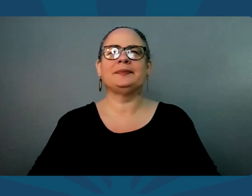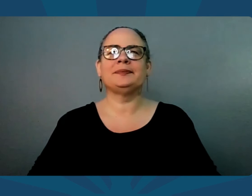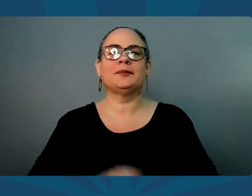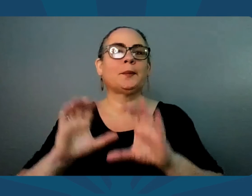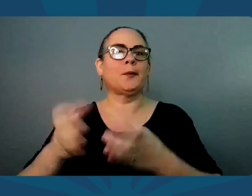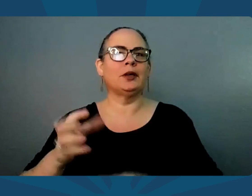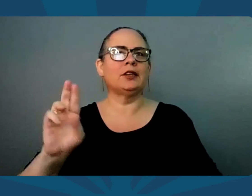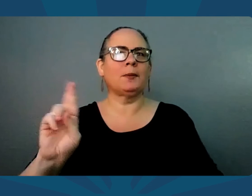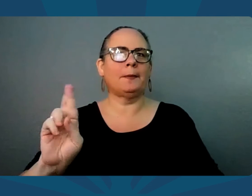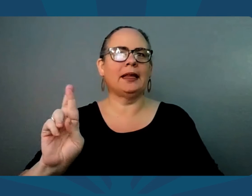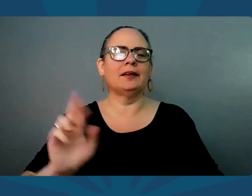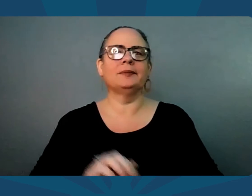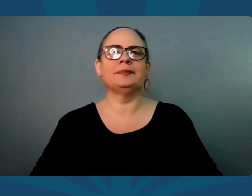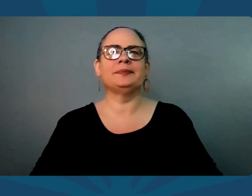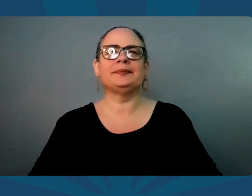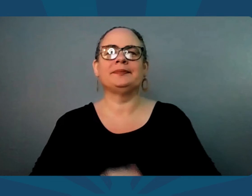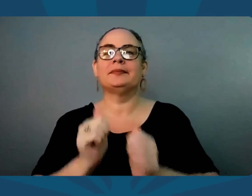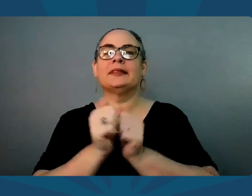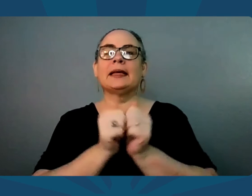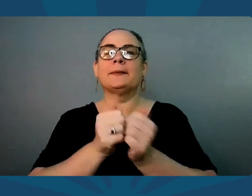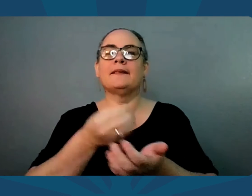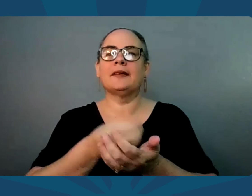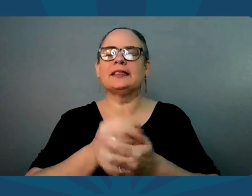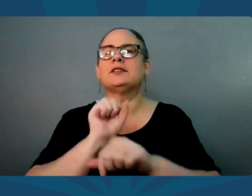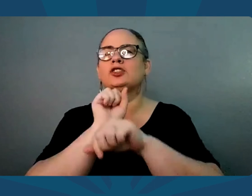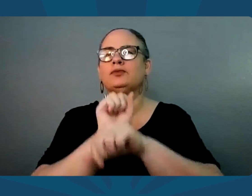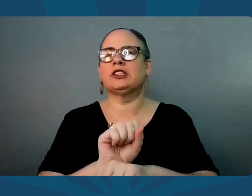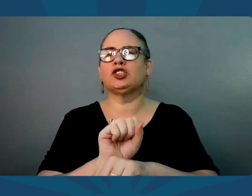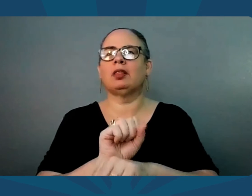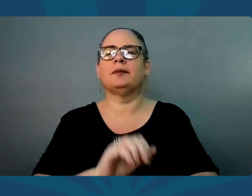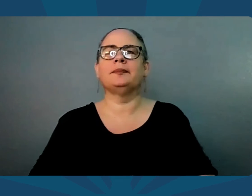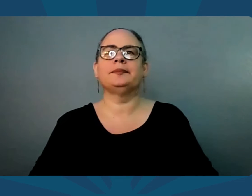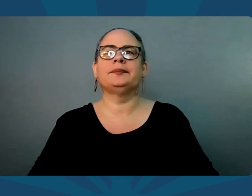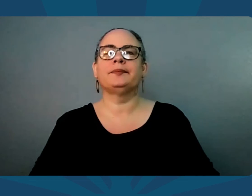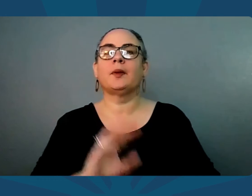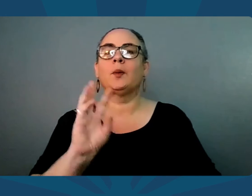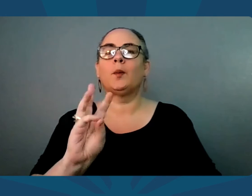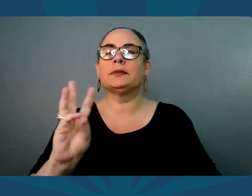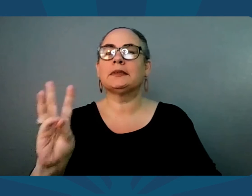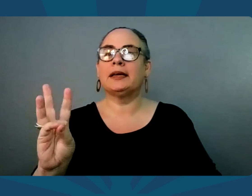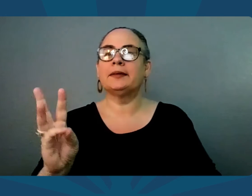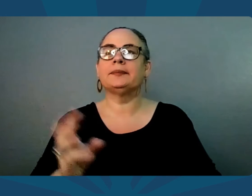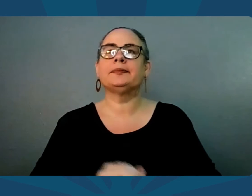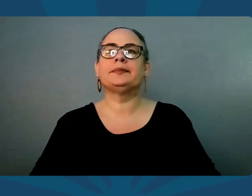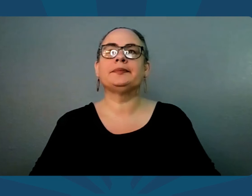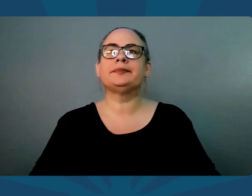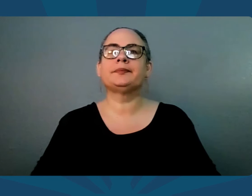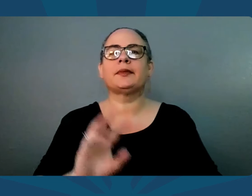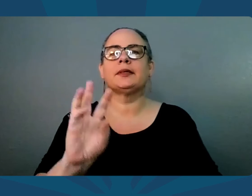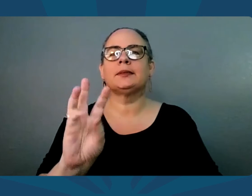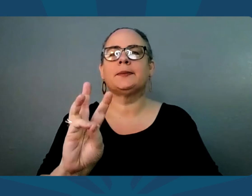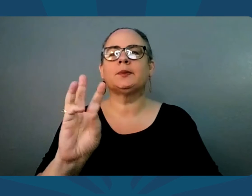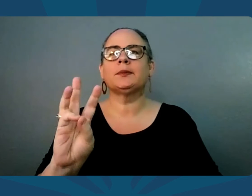Austin Smith, Party Republican, campaign funding traditional.